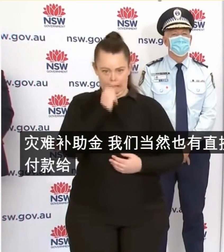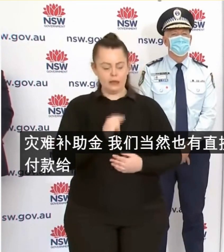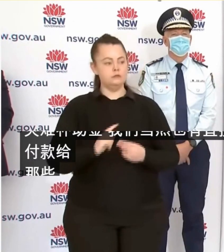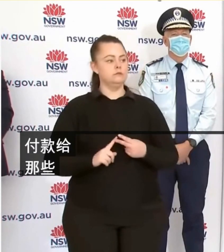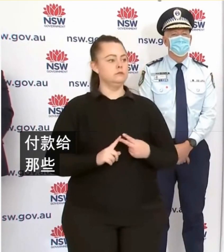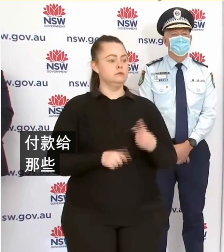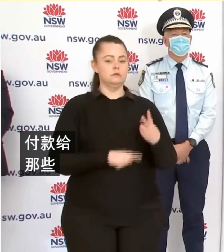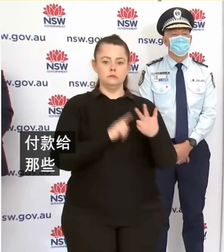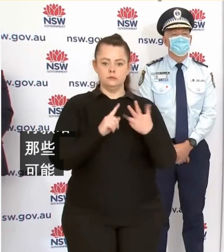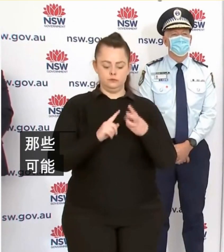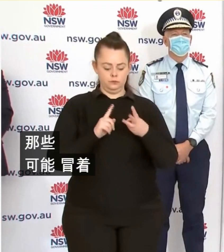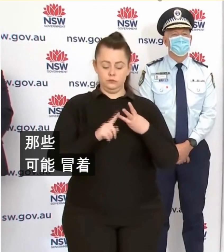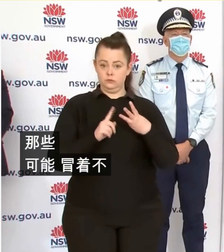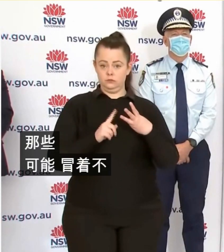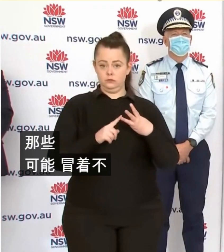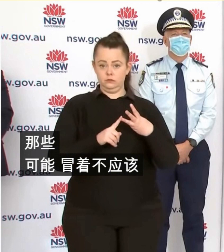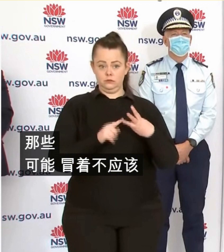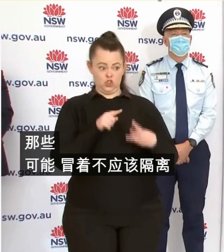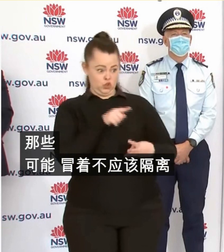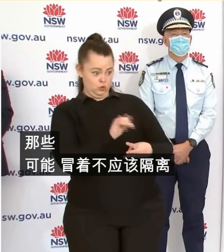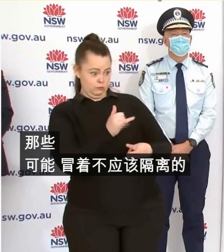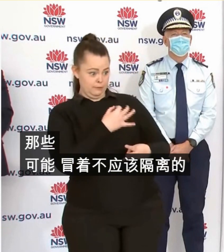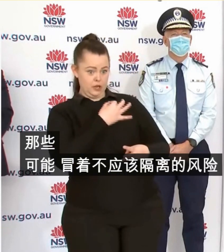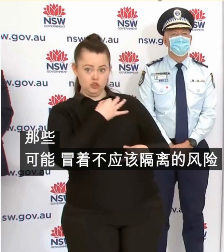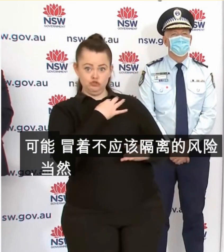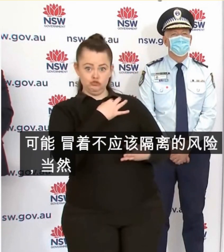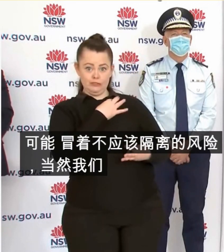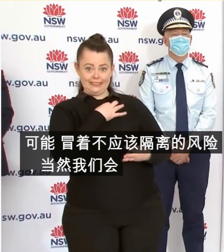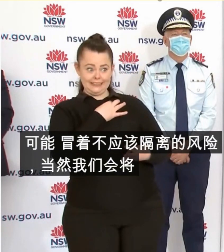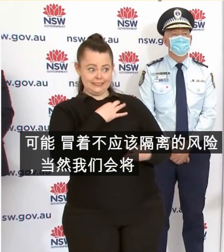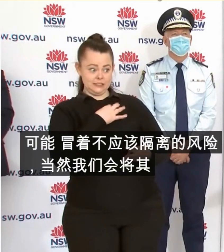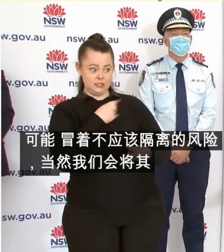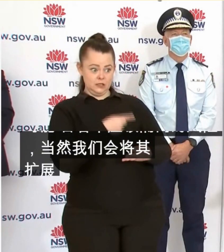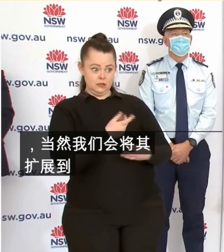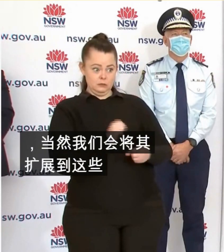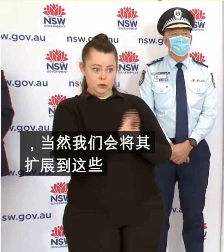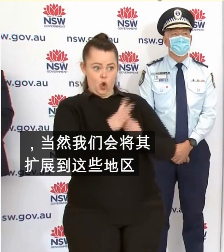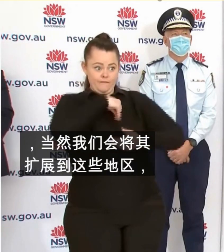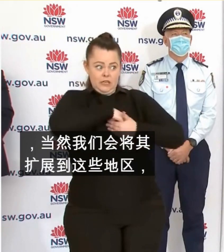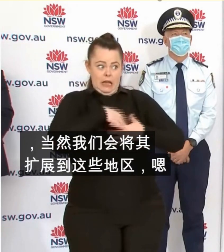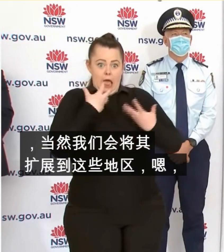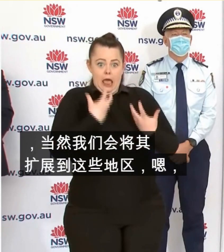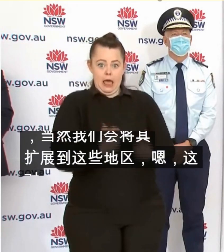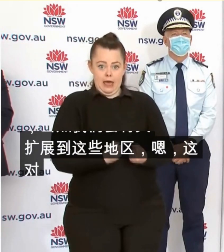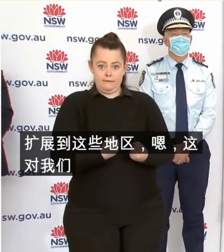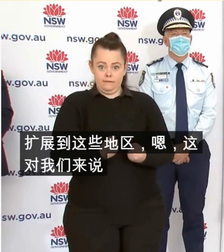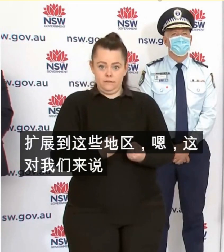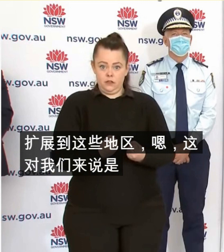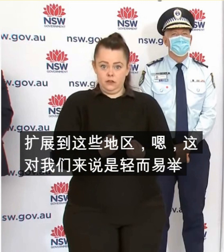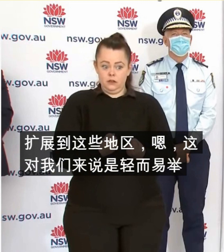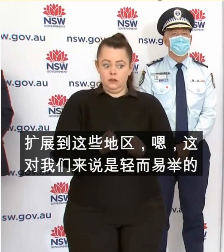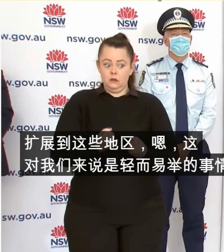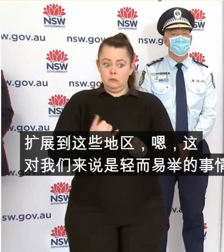to people who might be at risk of not isolating when they should be, and of course we'll extend that to the regions.